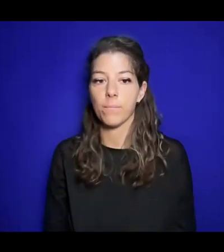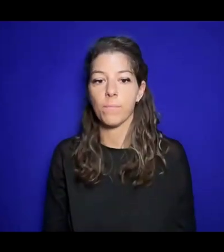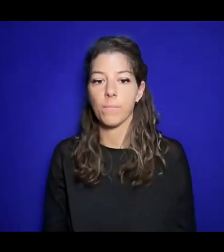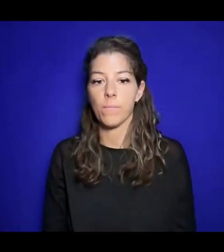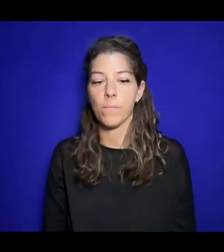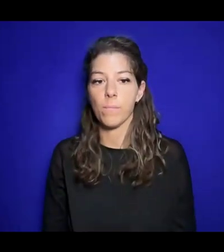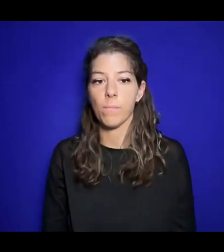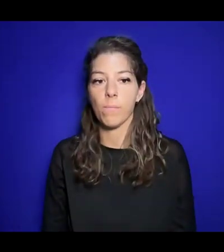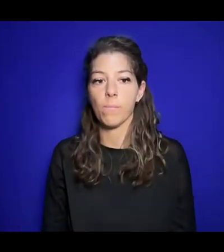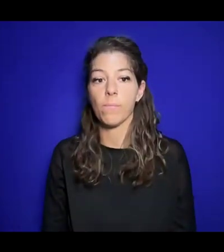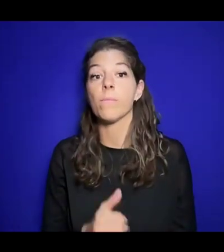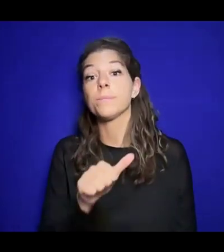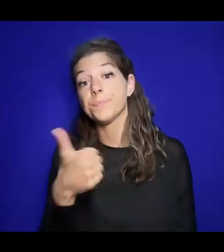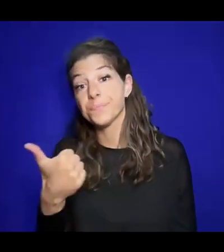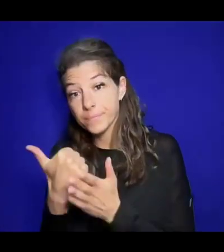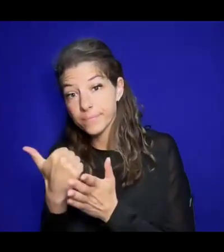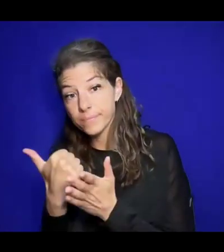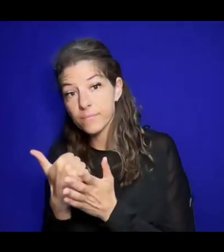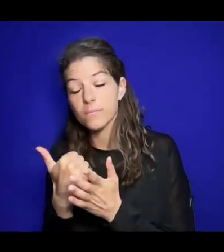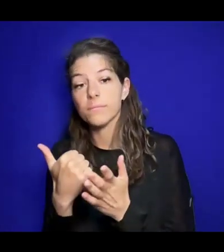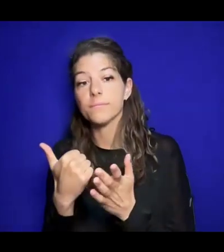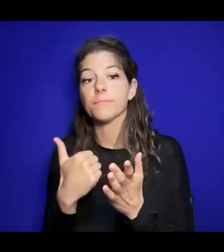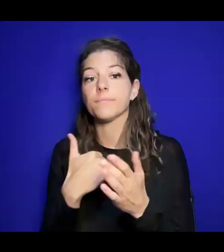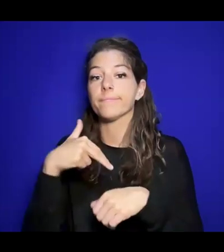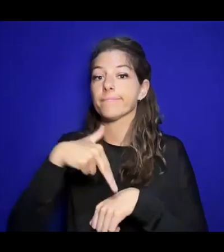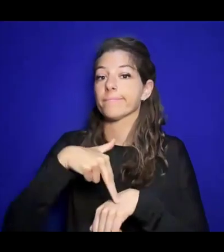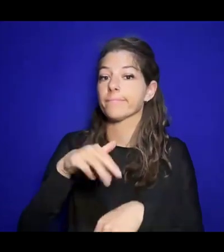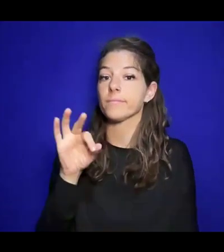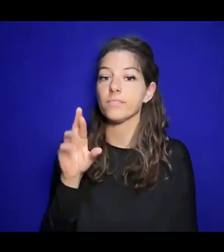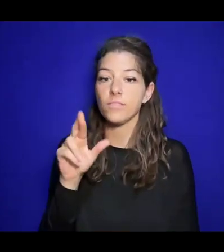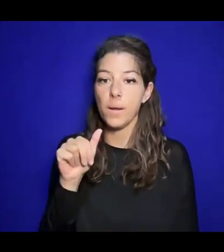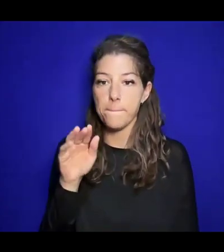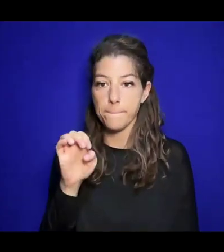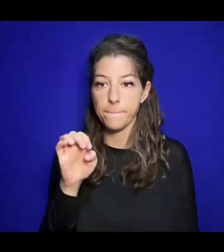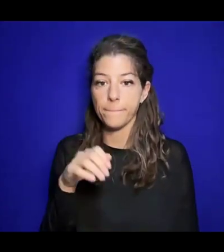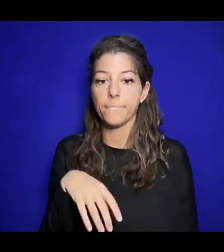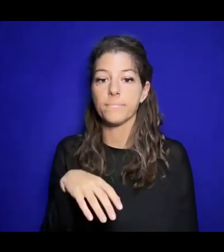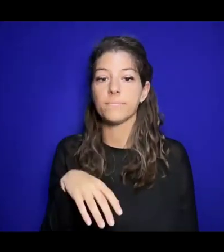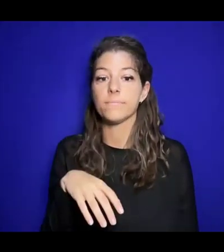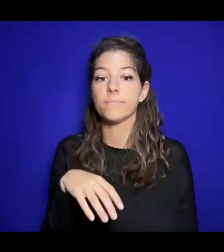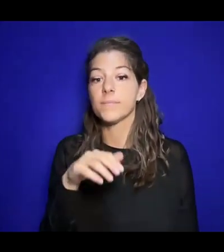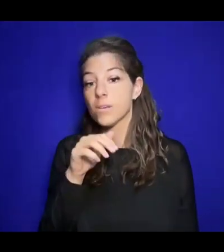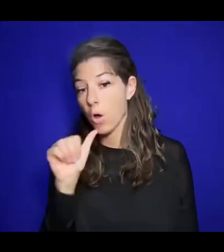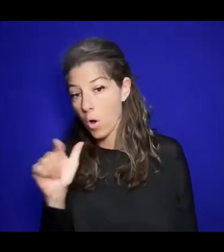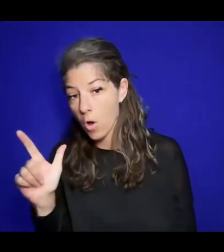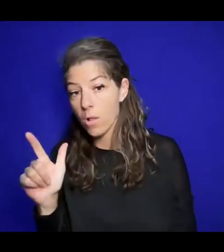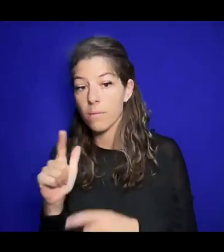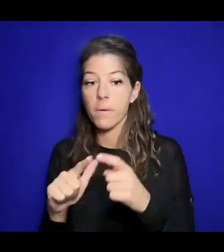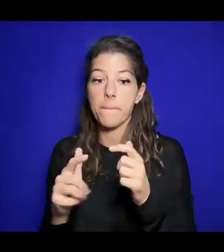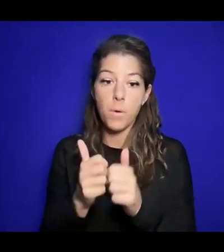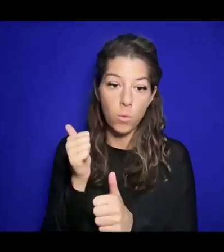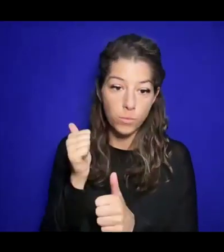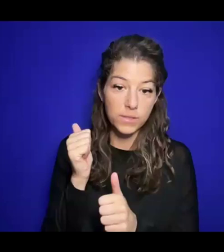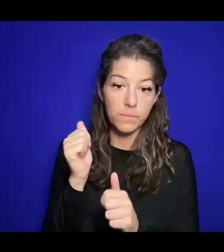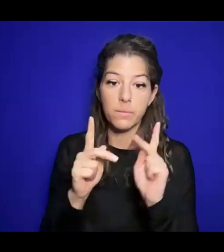something that may be very helpful is to get a standing frame. Now, not all, but very much most payers